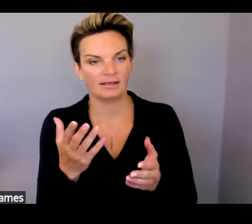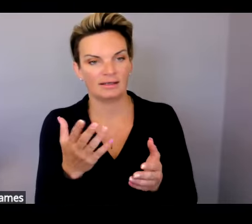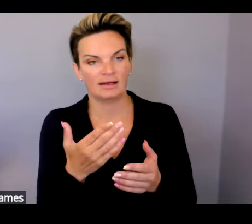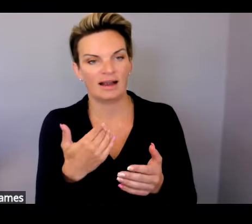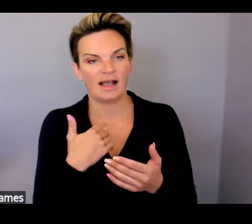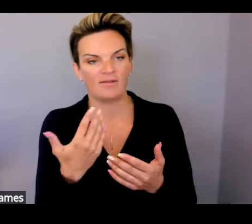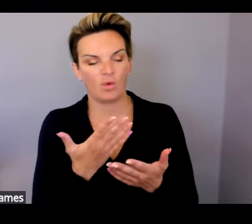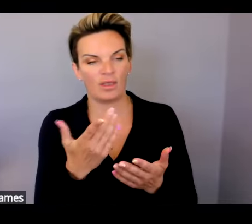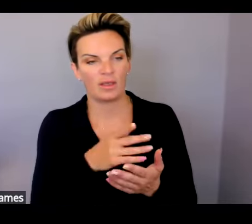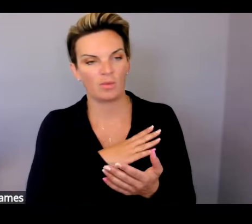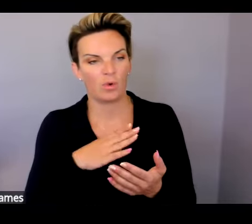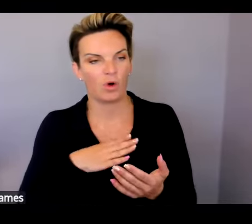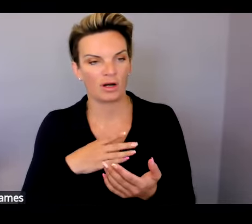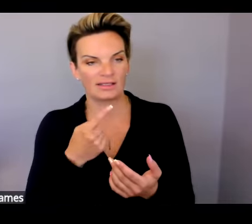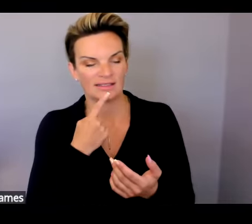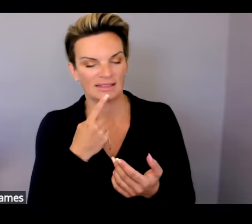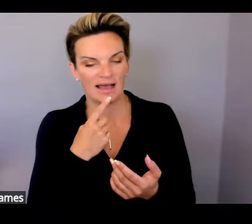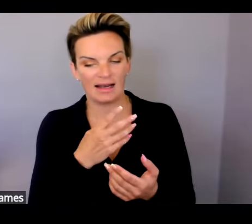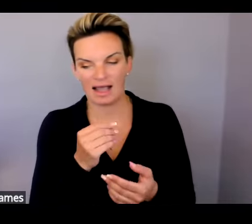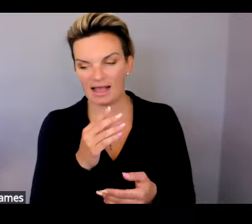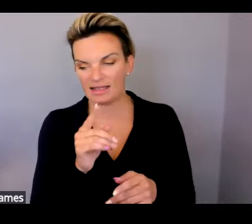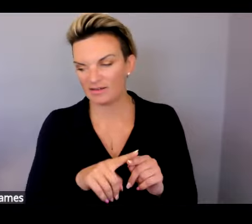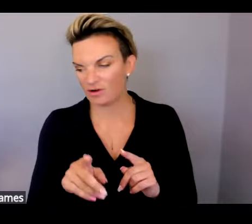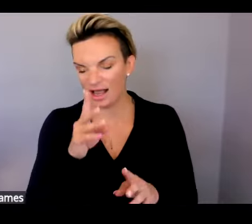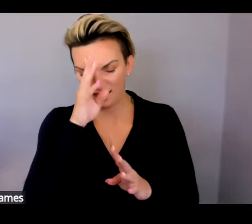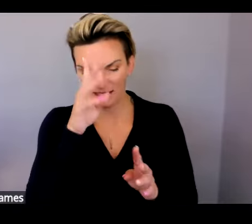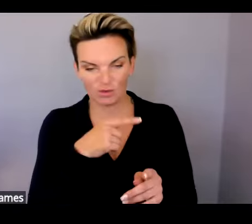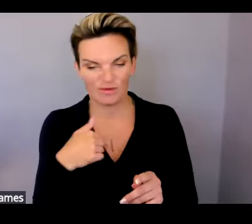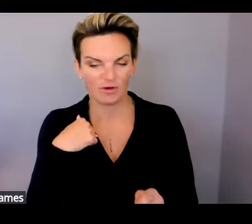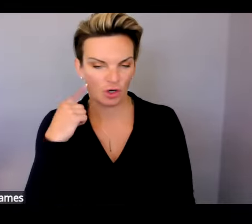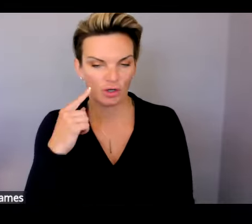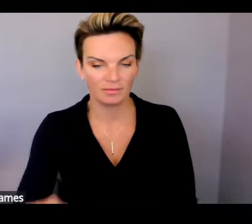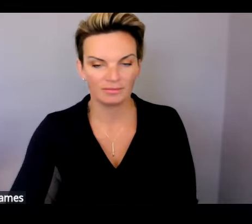has said and kind of the ideas that we've heard and the suggestions we've heard today.